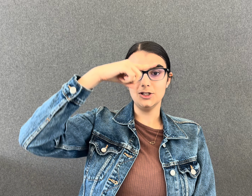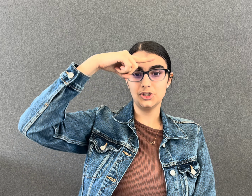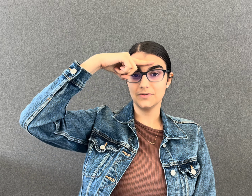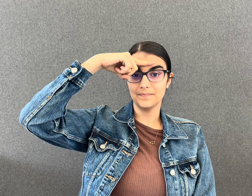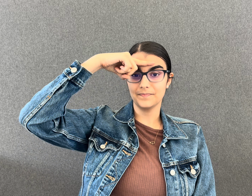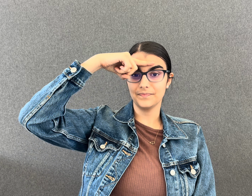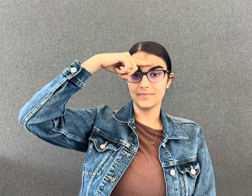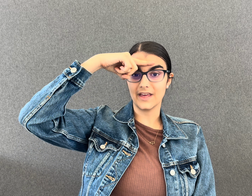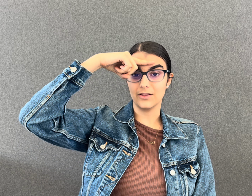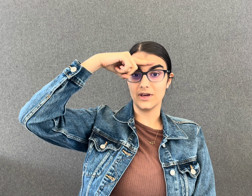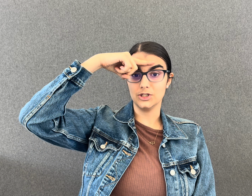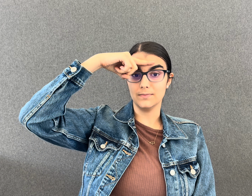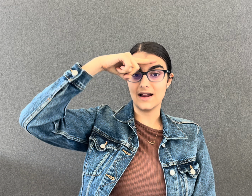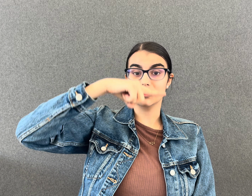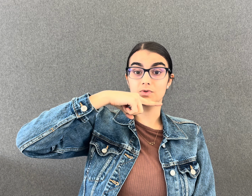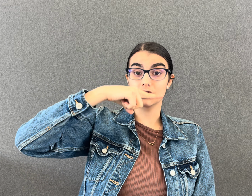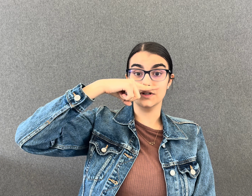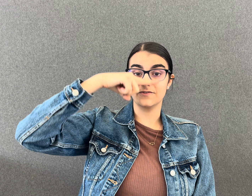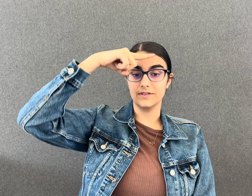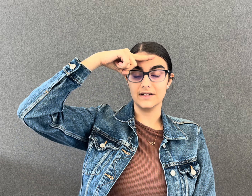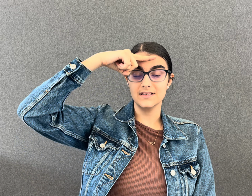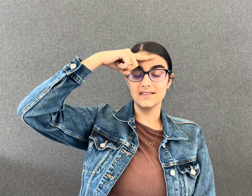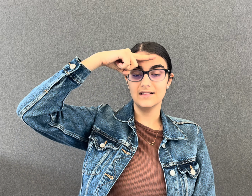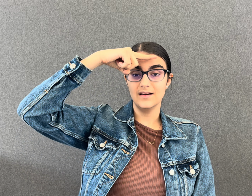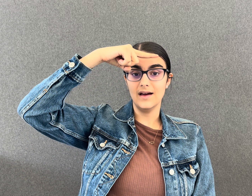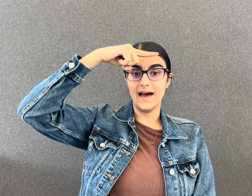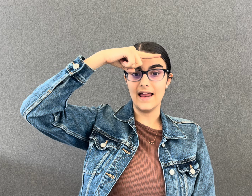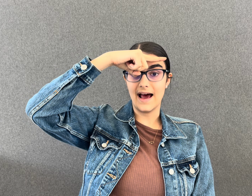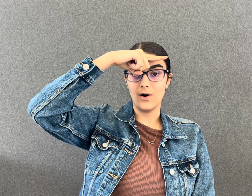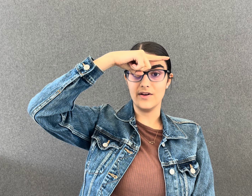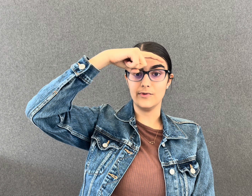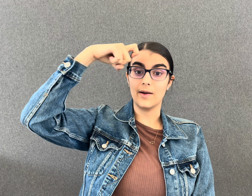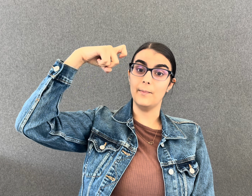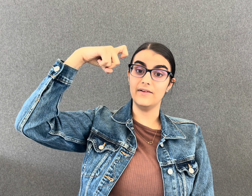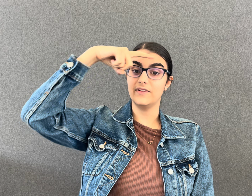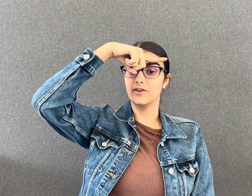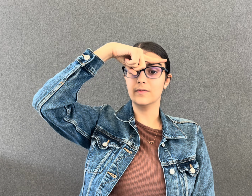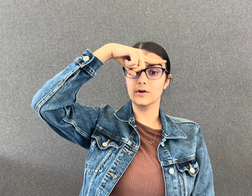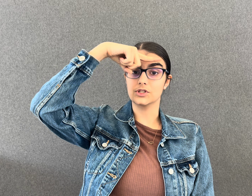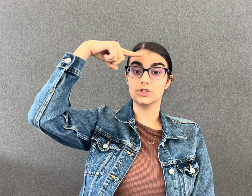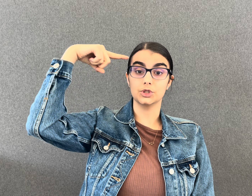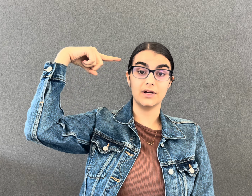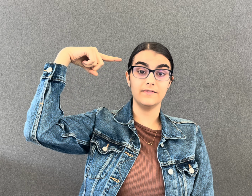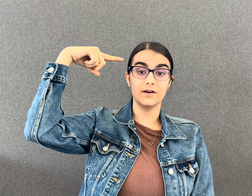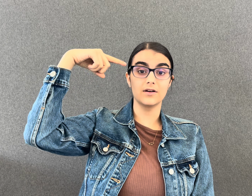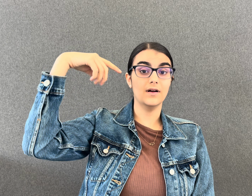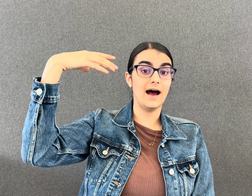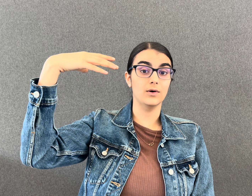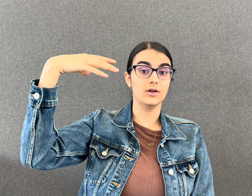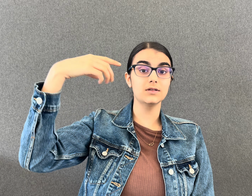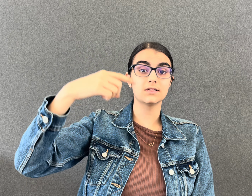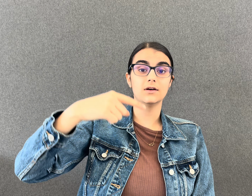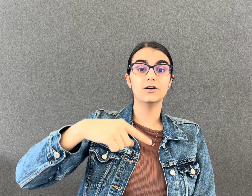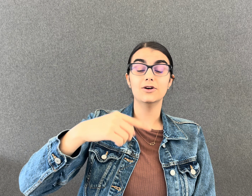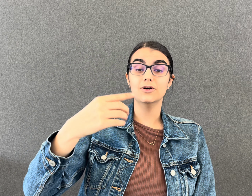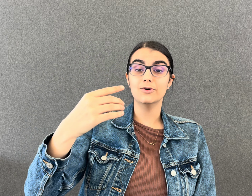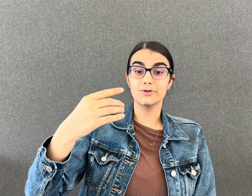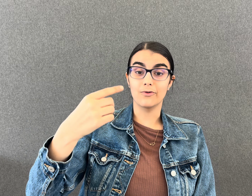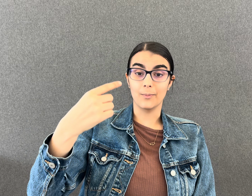each, that location matters, it was 3 different things, and how if you had a bent finger versus a straight finger, how it looked. So for